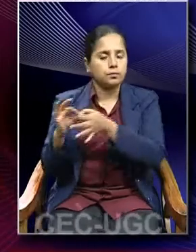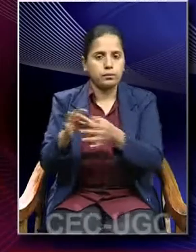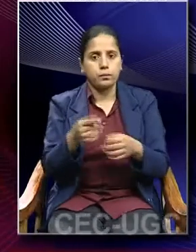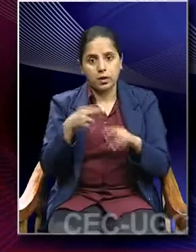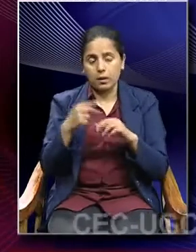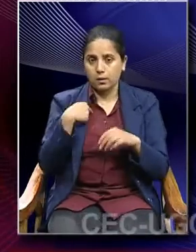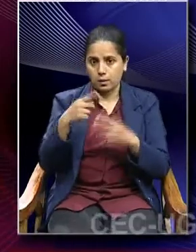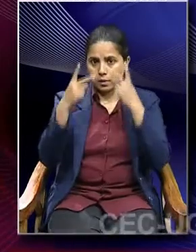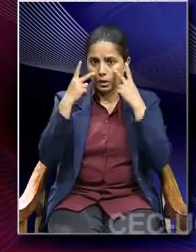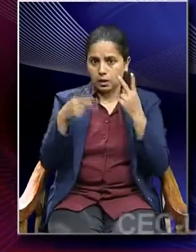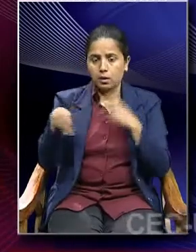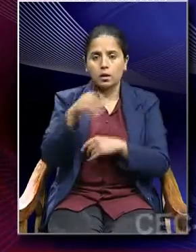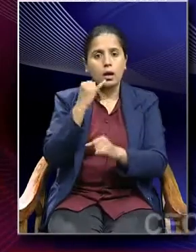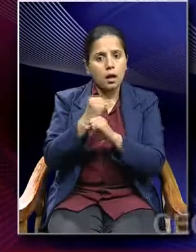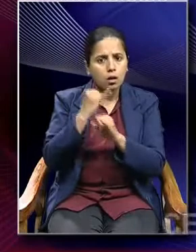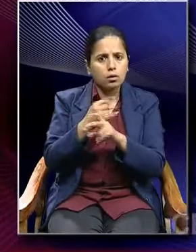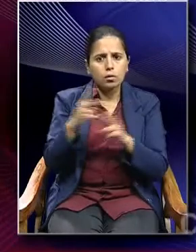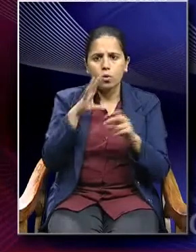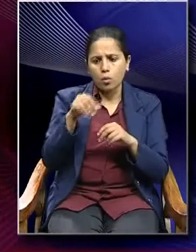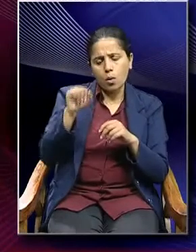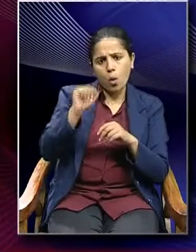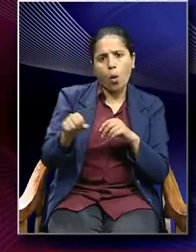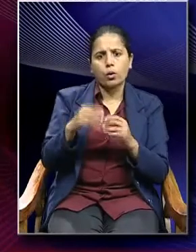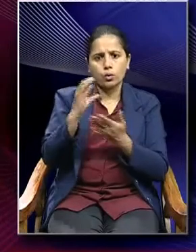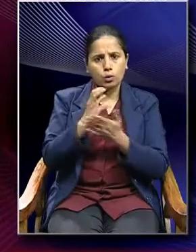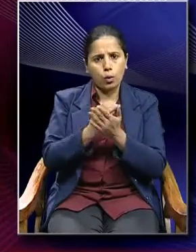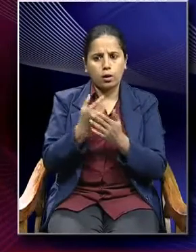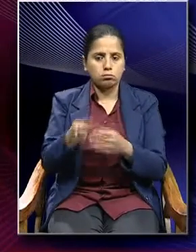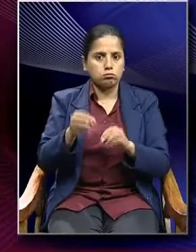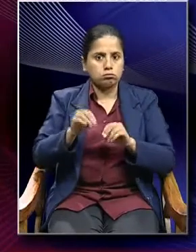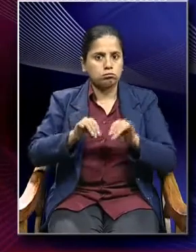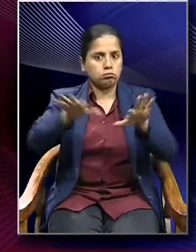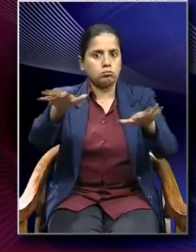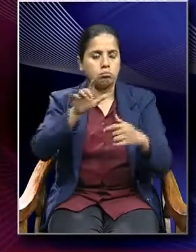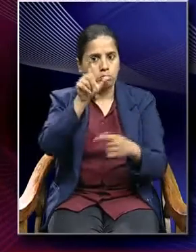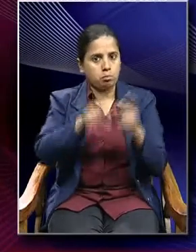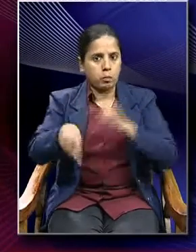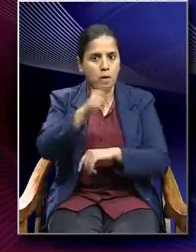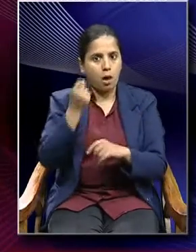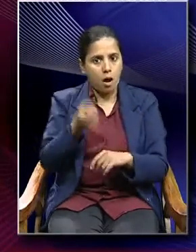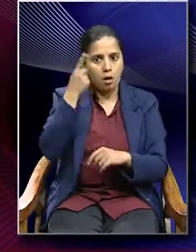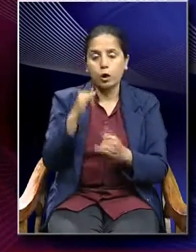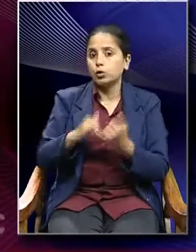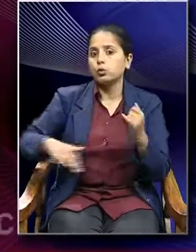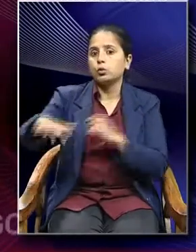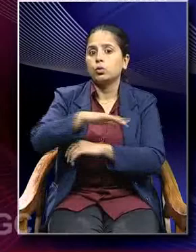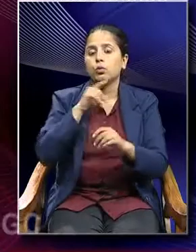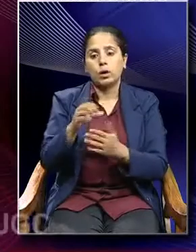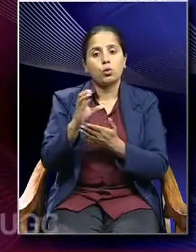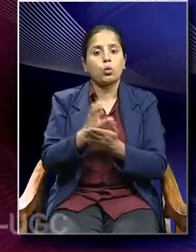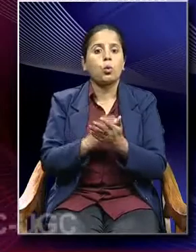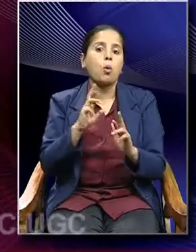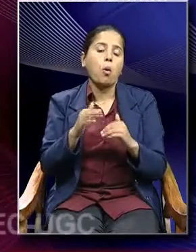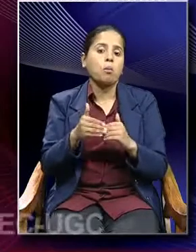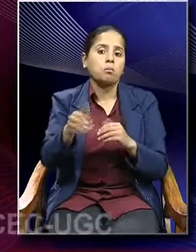look into the institutionalization of the discipline, in the sense that sociology starts becoming a course and